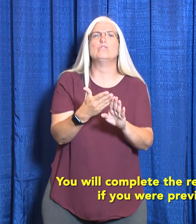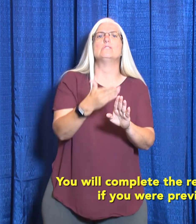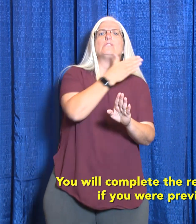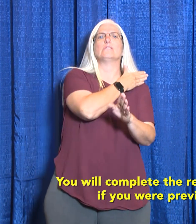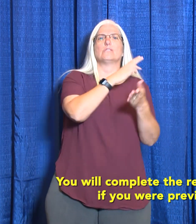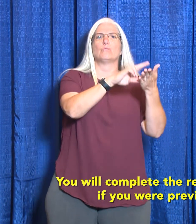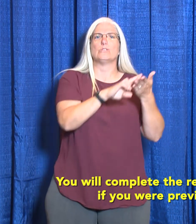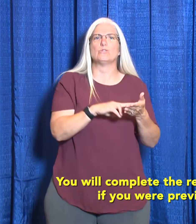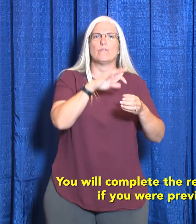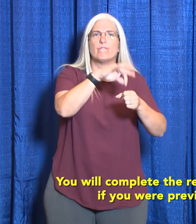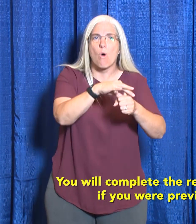previously registered.